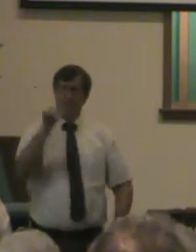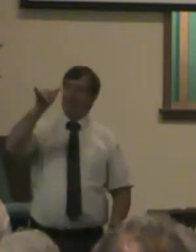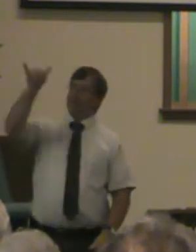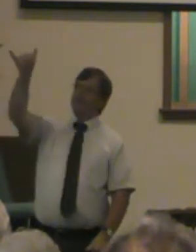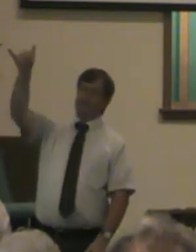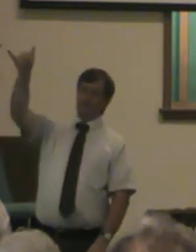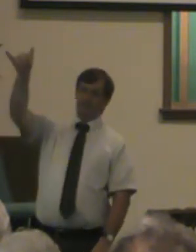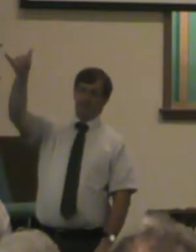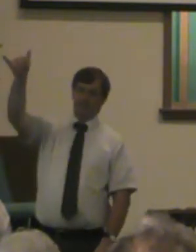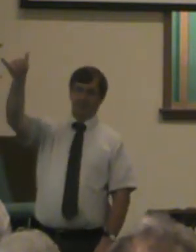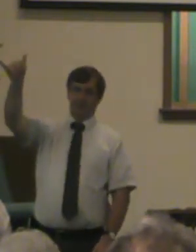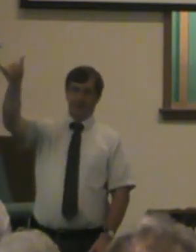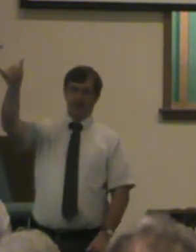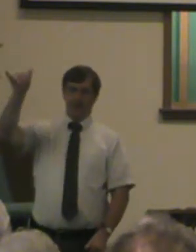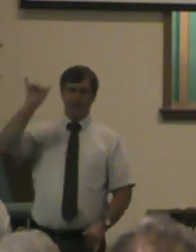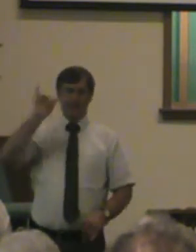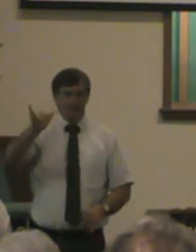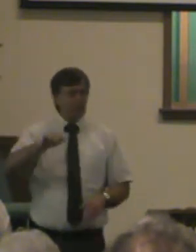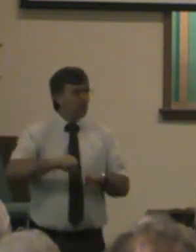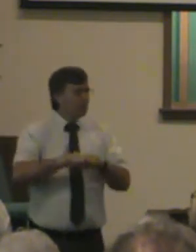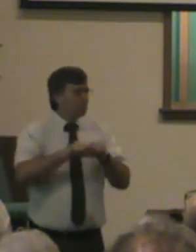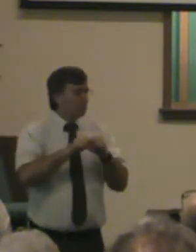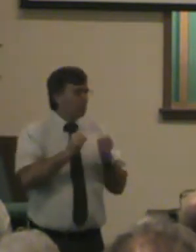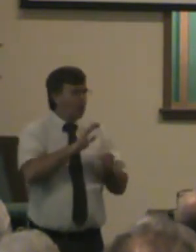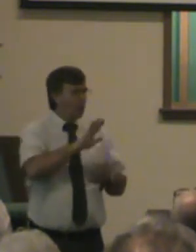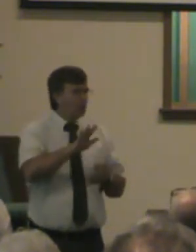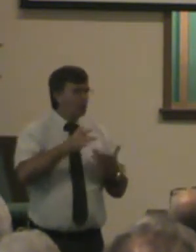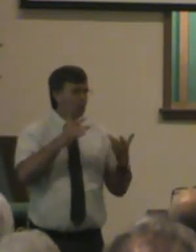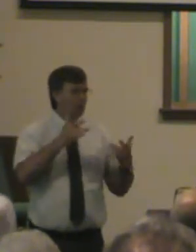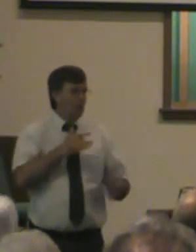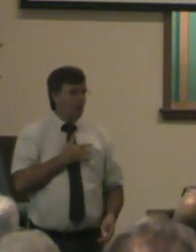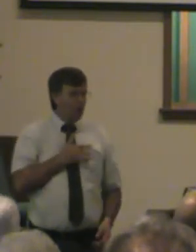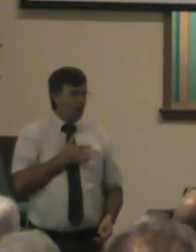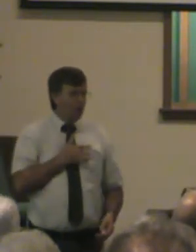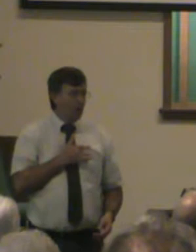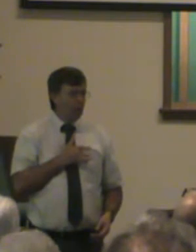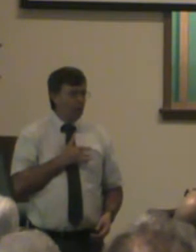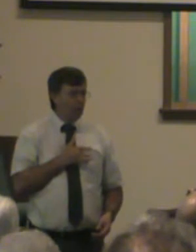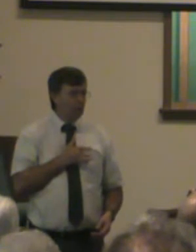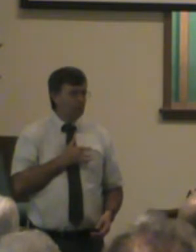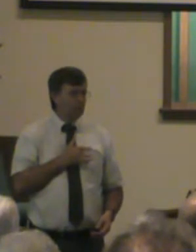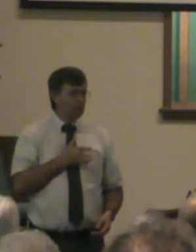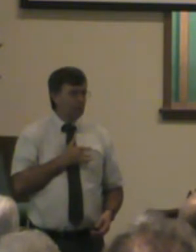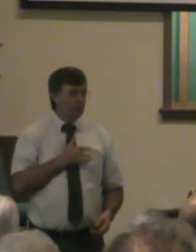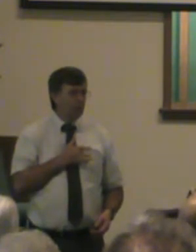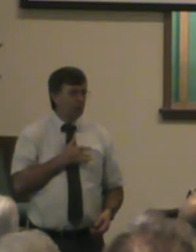Does it break your heart that folk are lost?